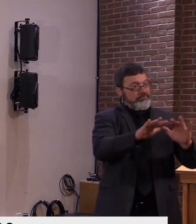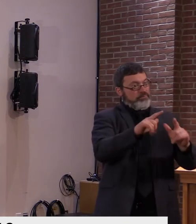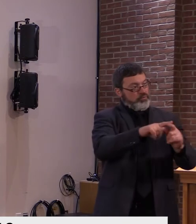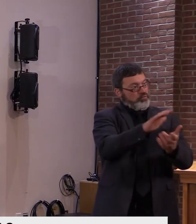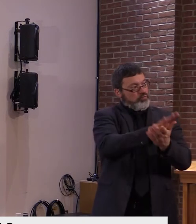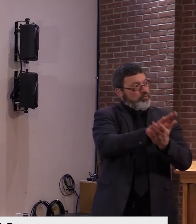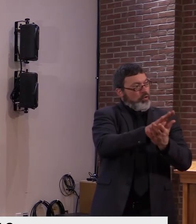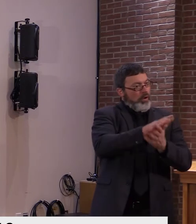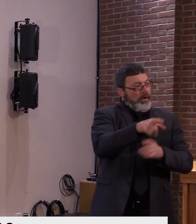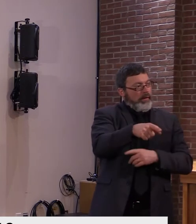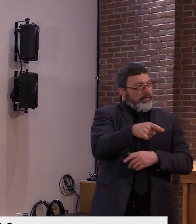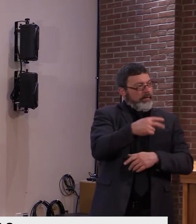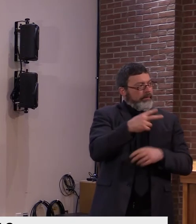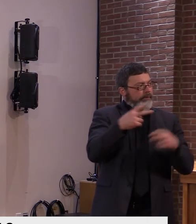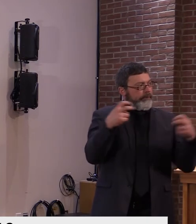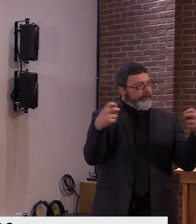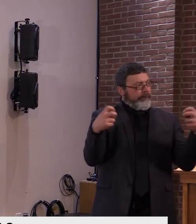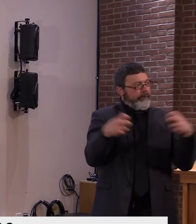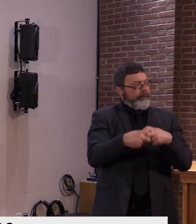days.